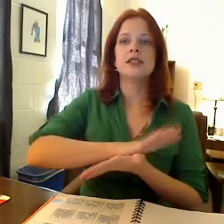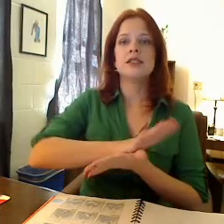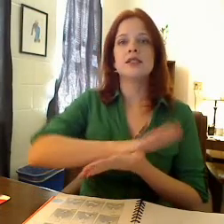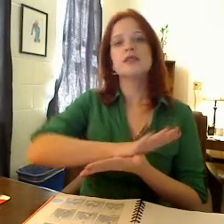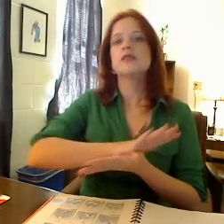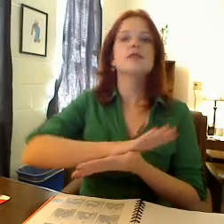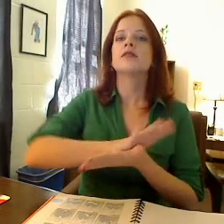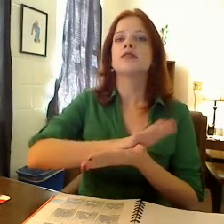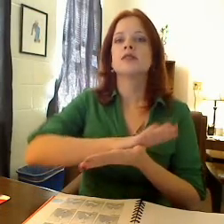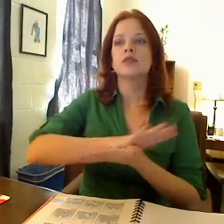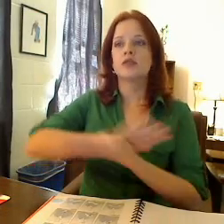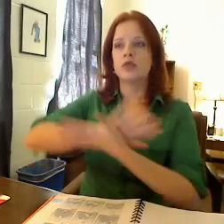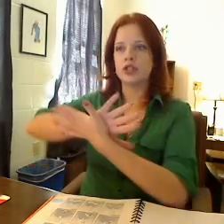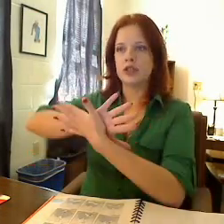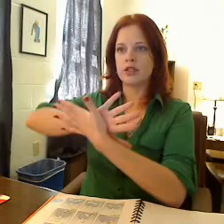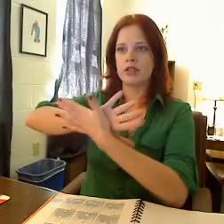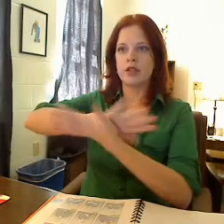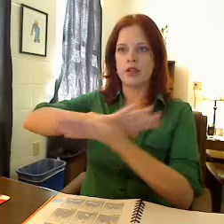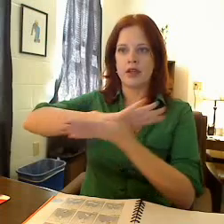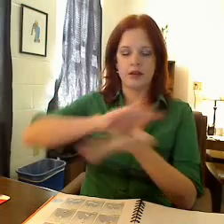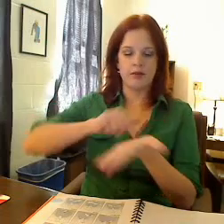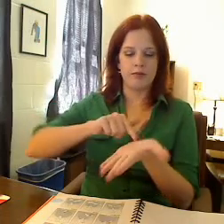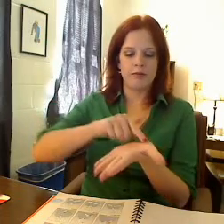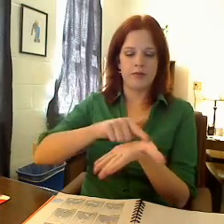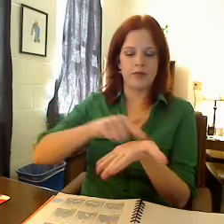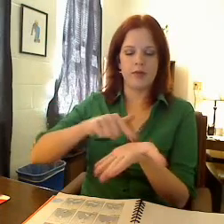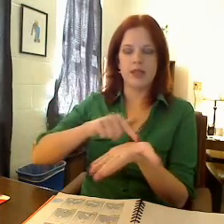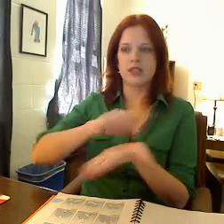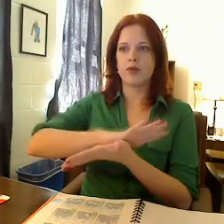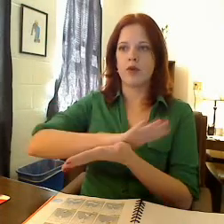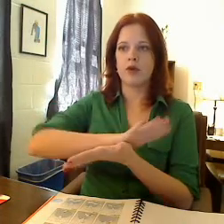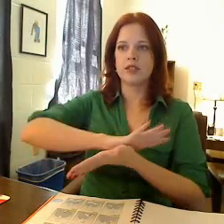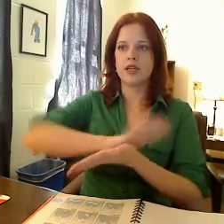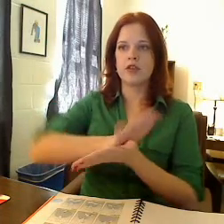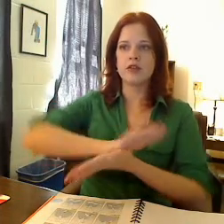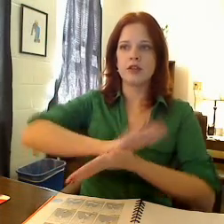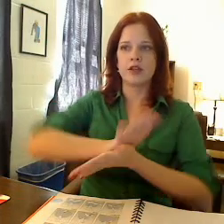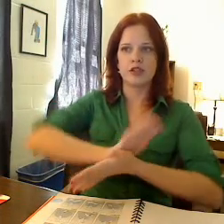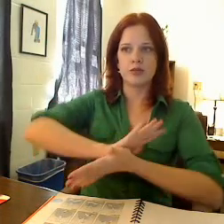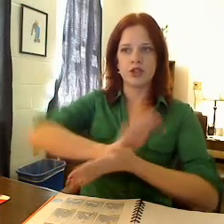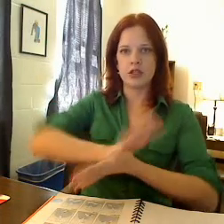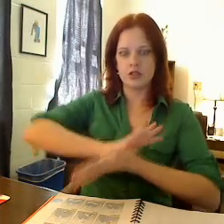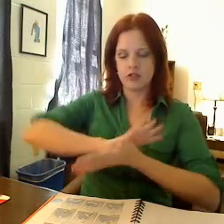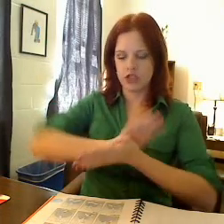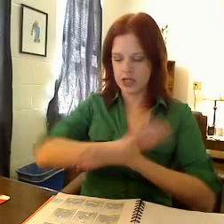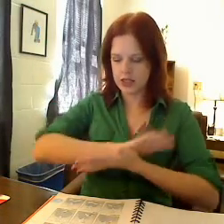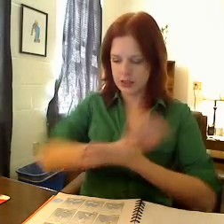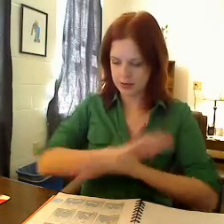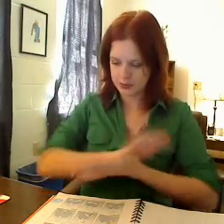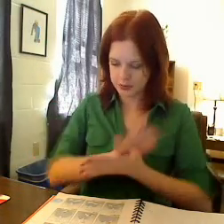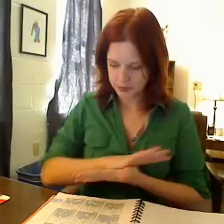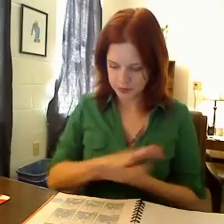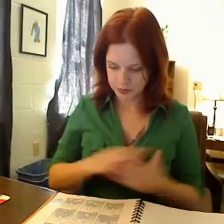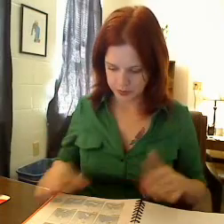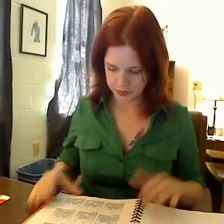Cheese, squish the base of your palms together like you're smushing it. Cheese.